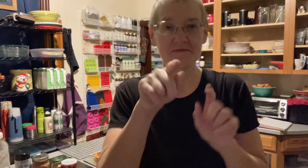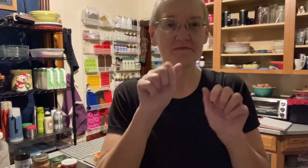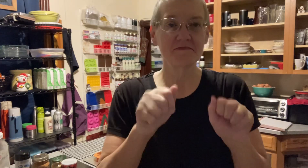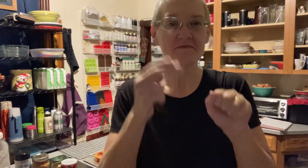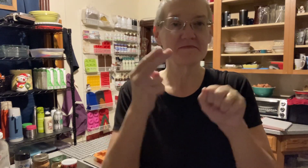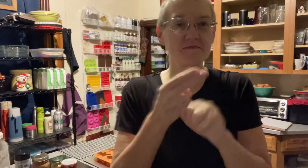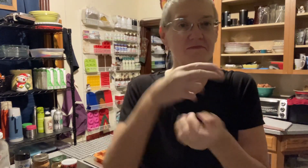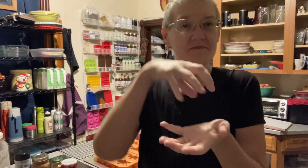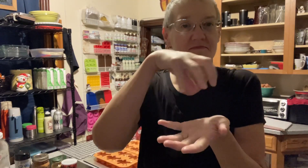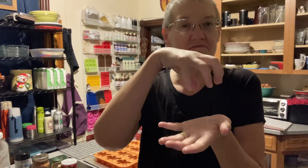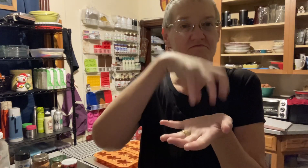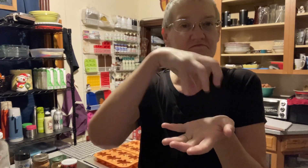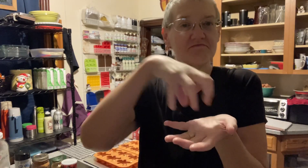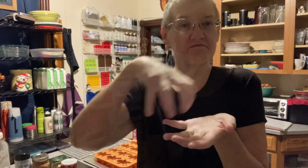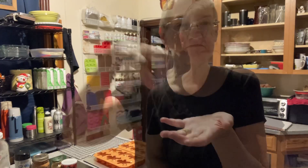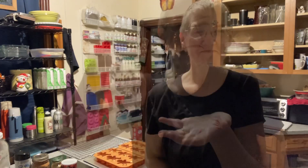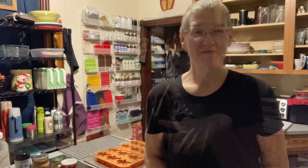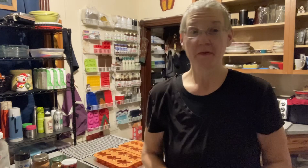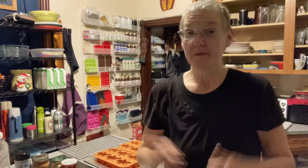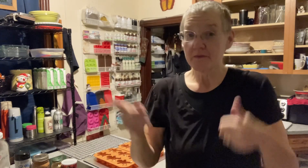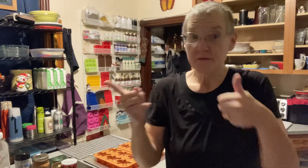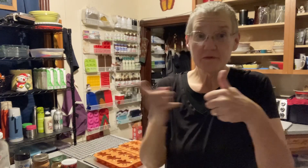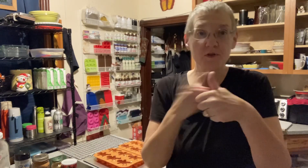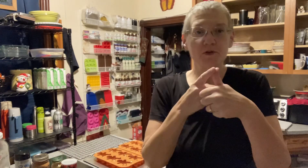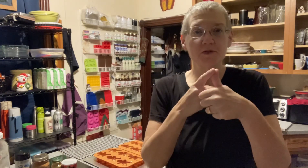But you can just use the cupcake size holders.